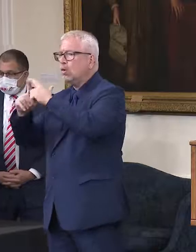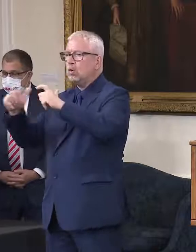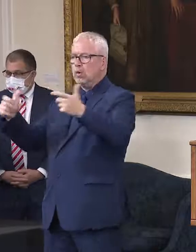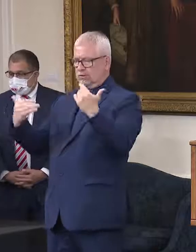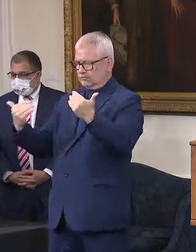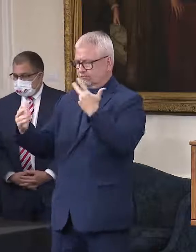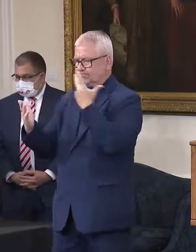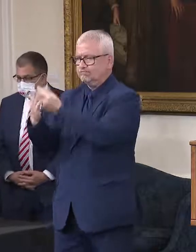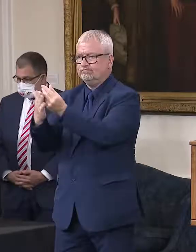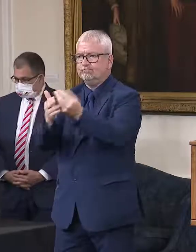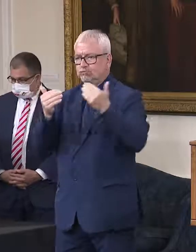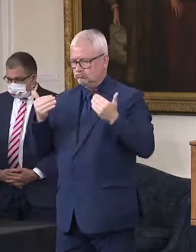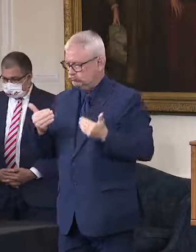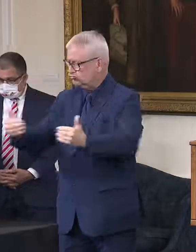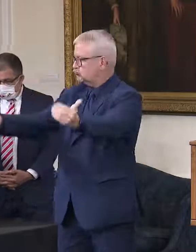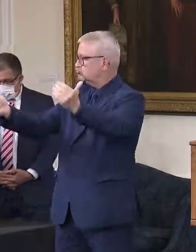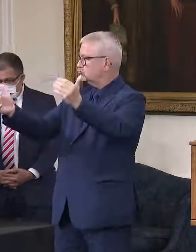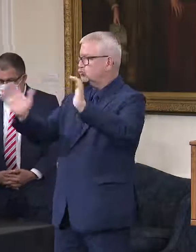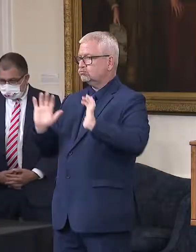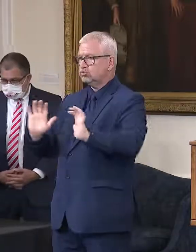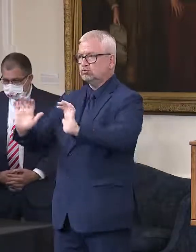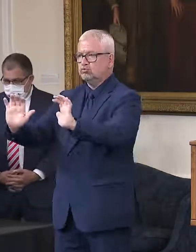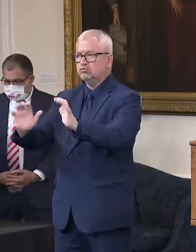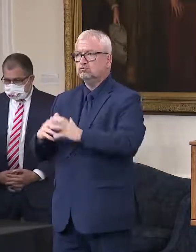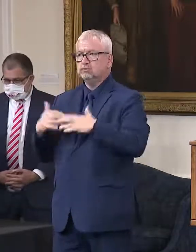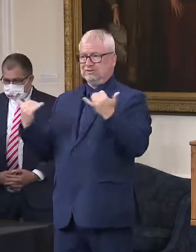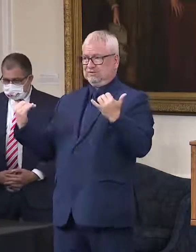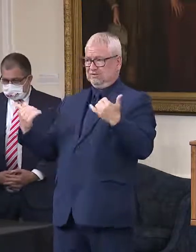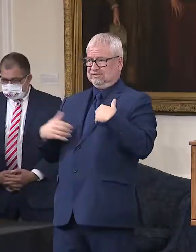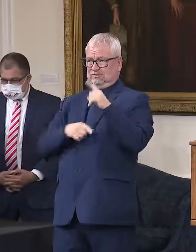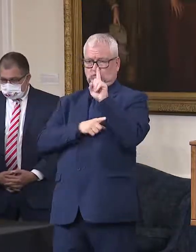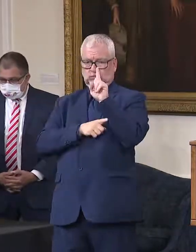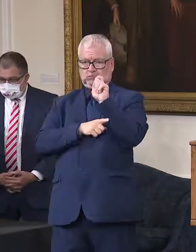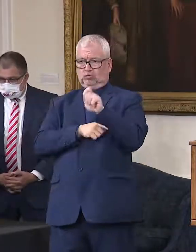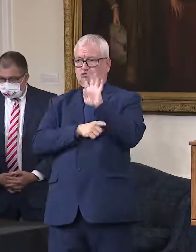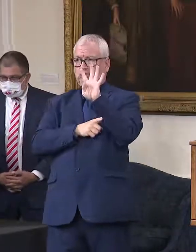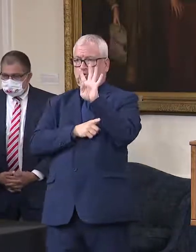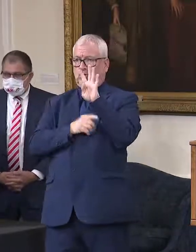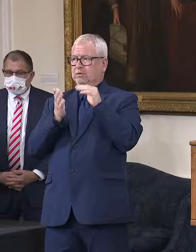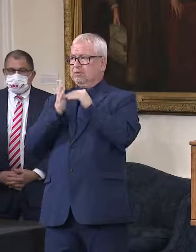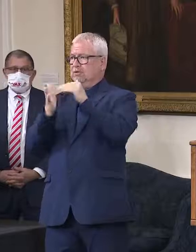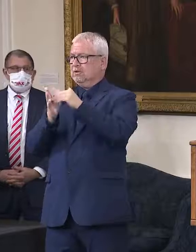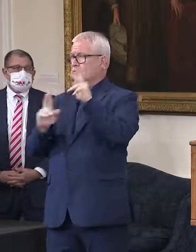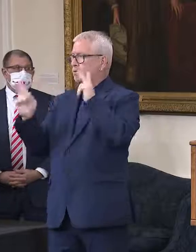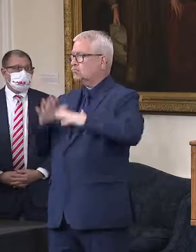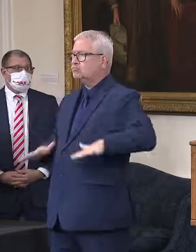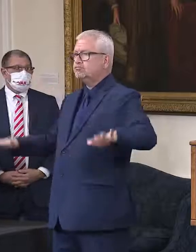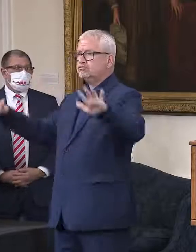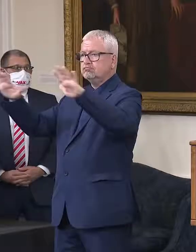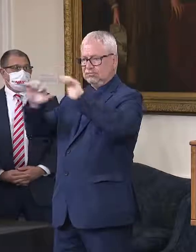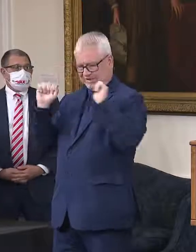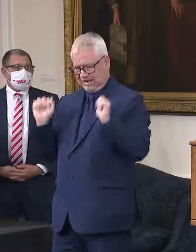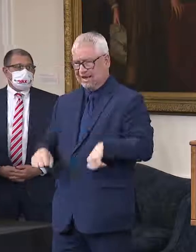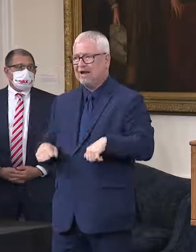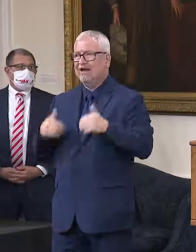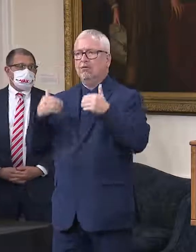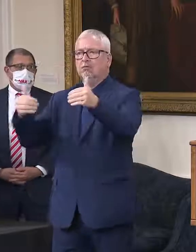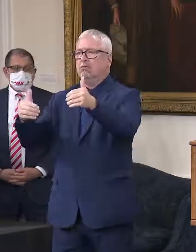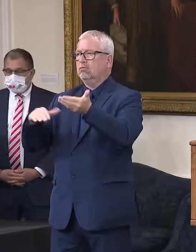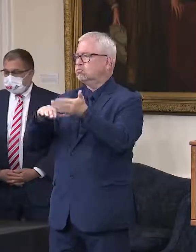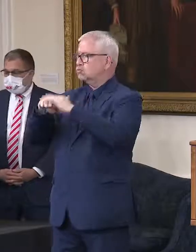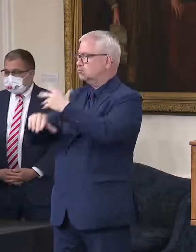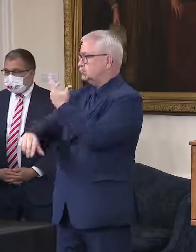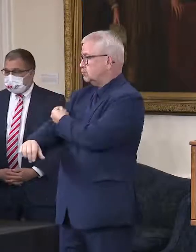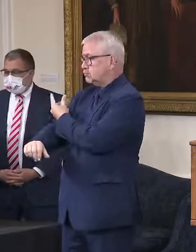1.4 million Marylanders who are now eligible to receive a booster shot. This is a very important